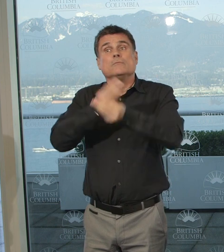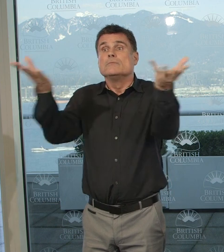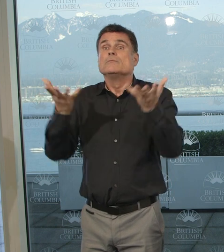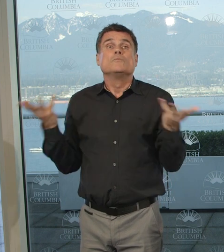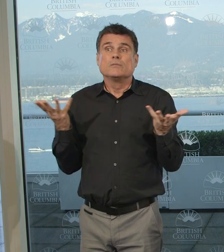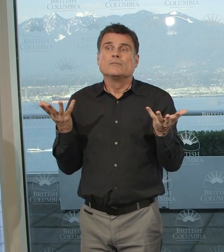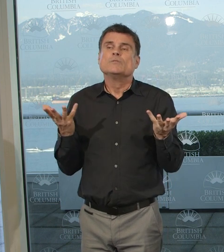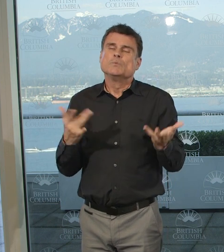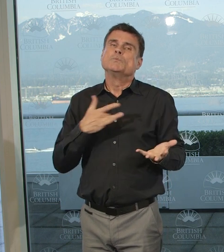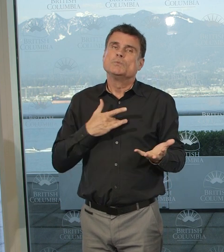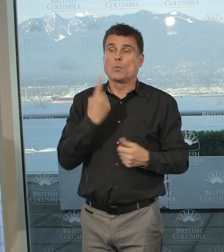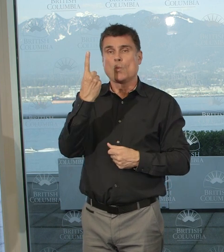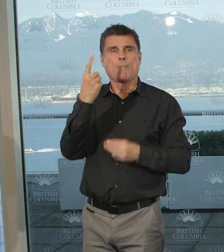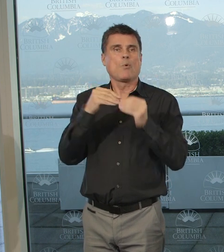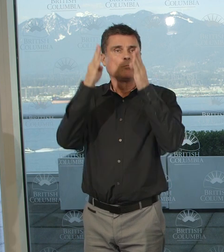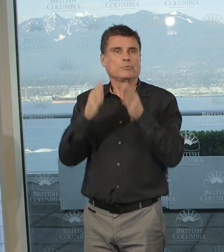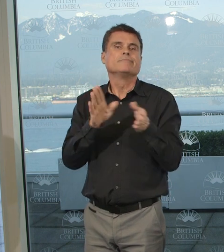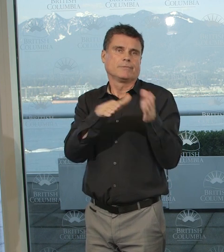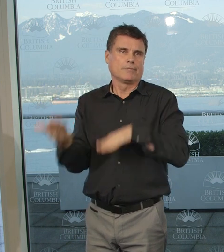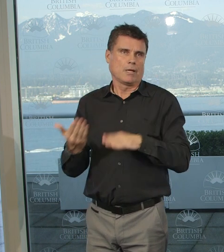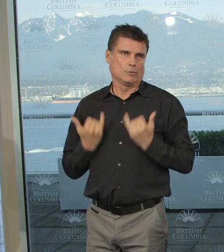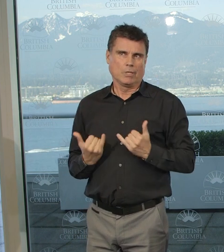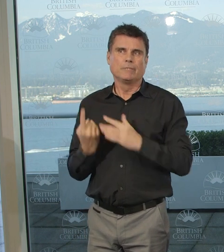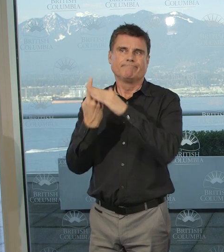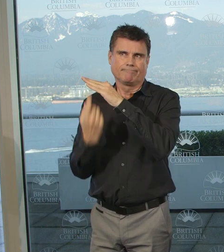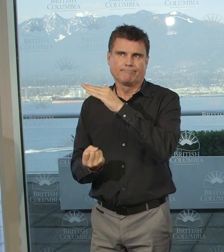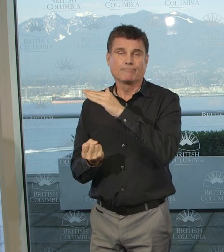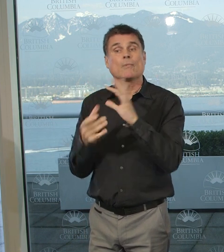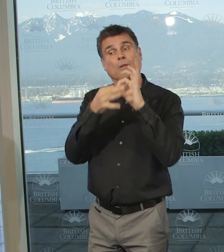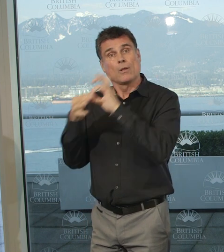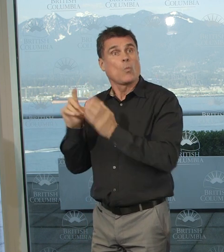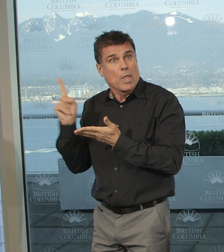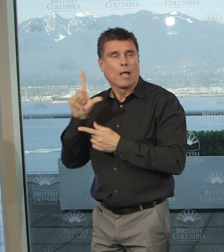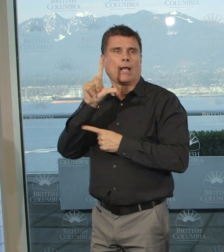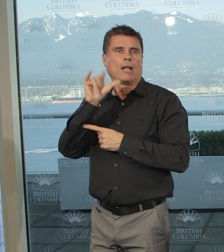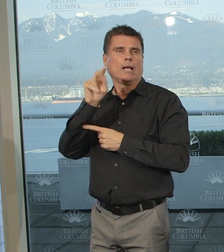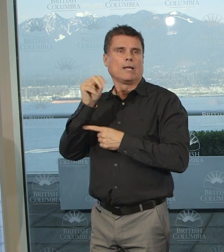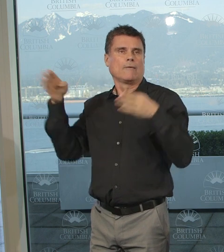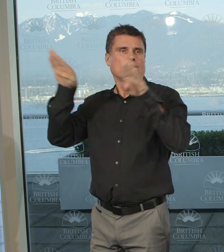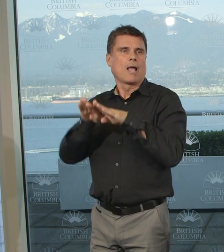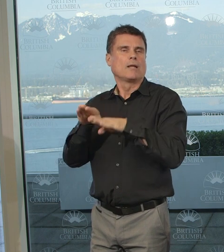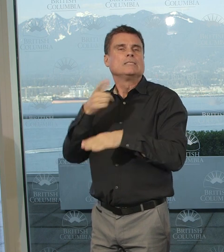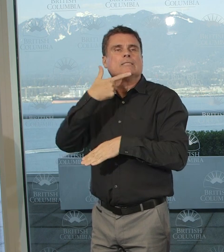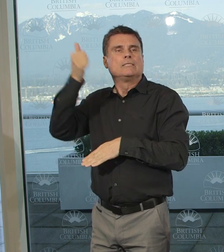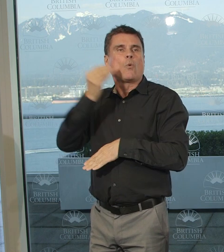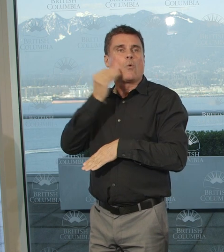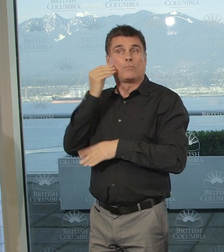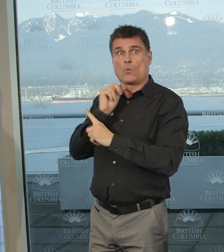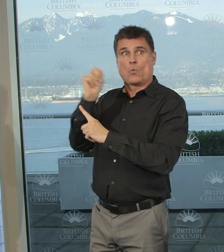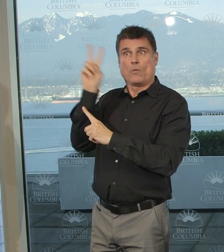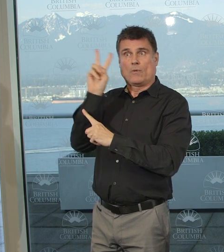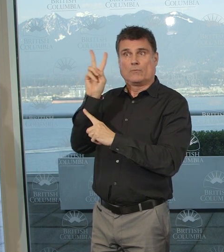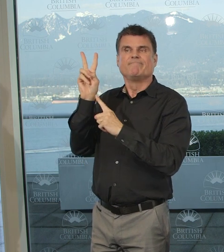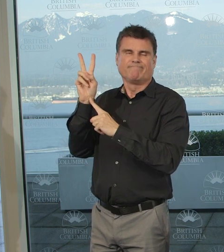from COVID-19 associated with the Lynn Valley Care Home. And our hearts go out both to their families and to the people working at Lynn Valley